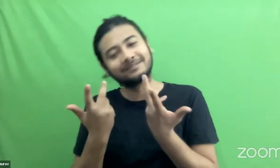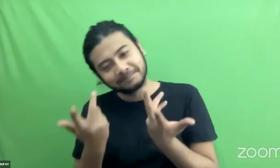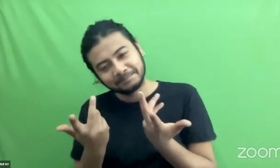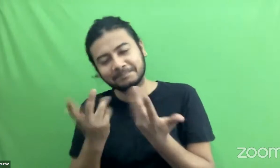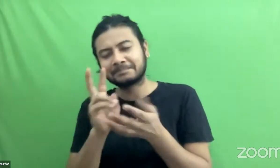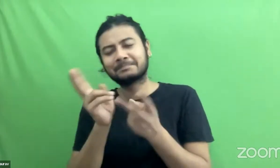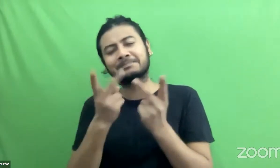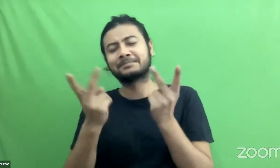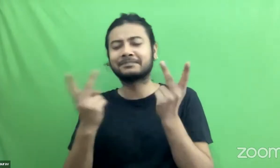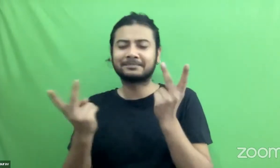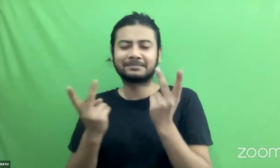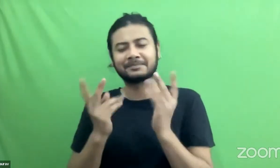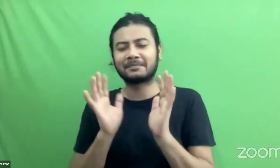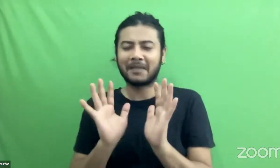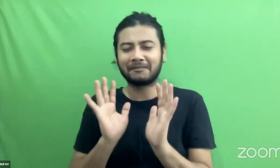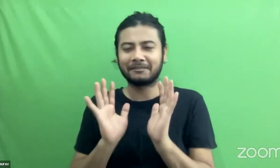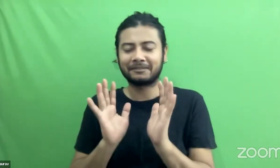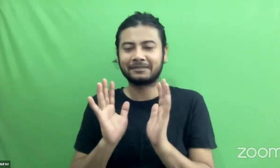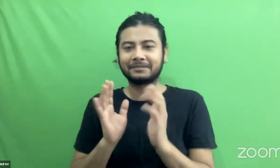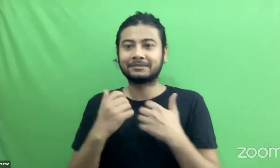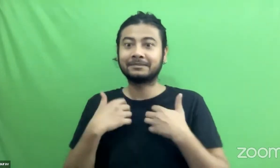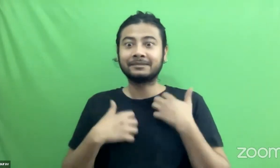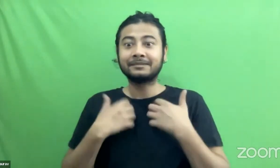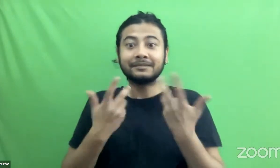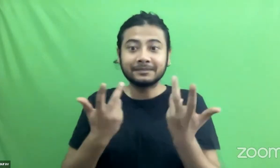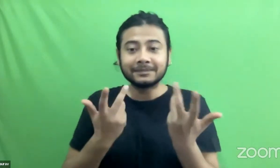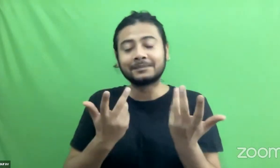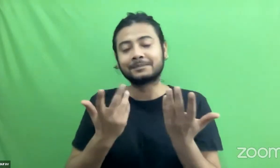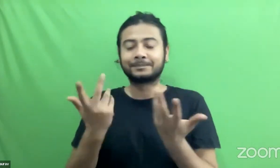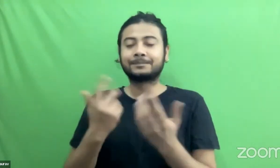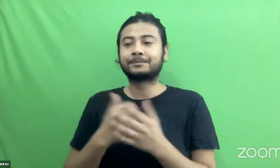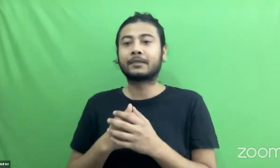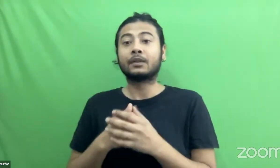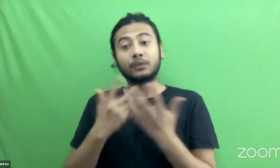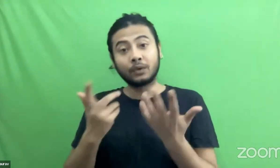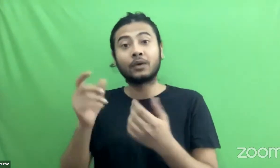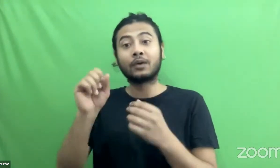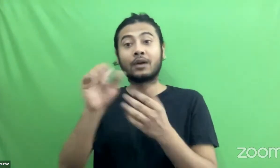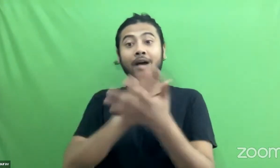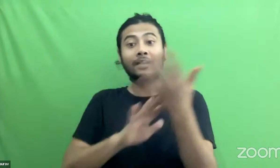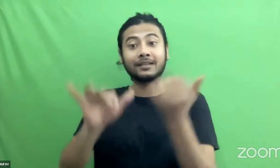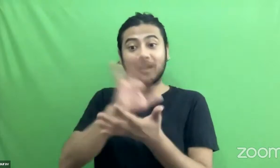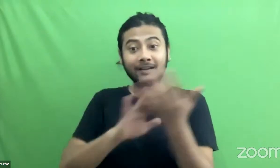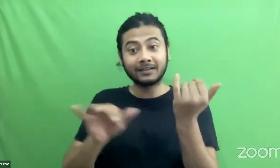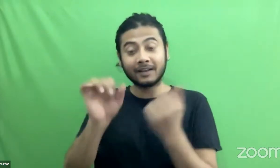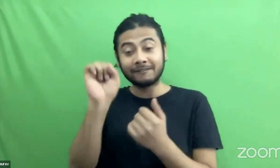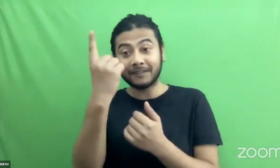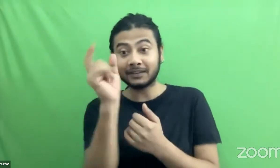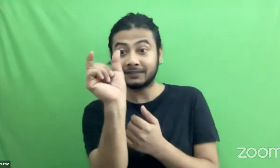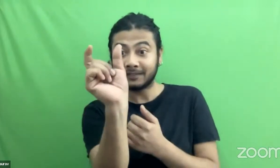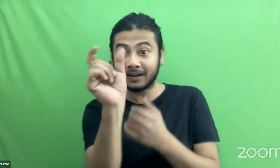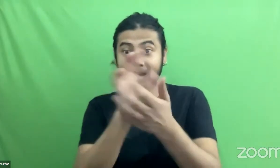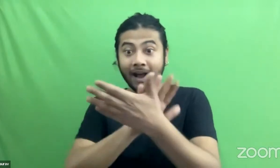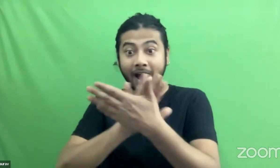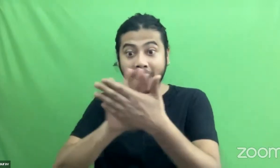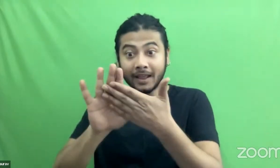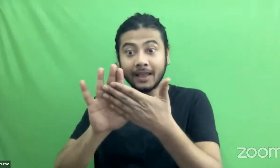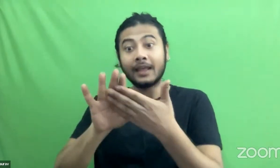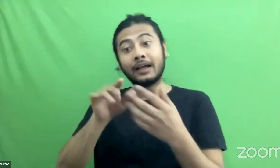engages us in service of Krishna. So are you able to understand what is the importance of service